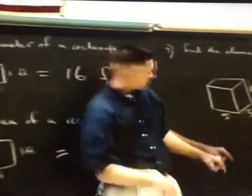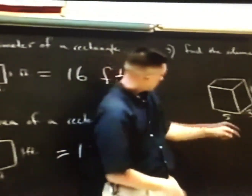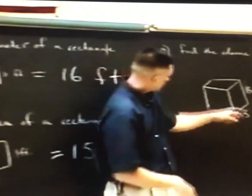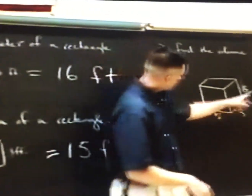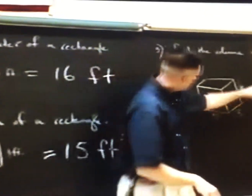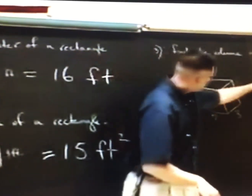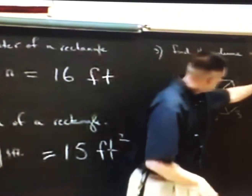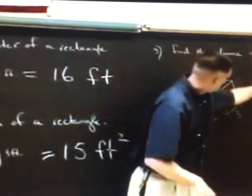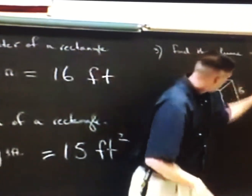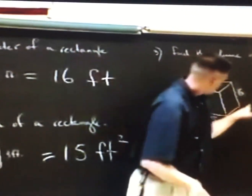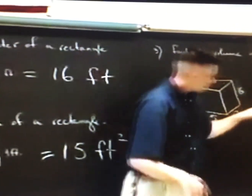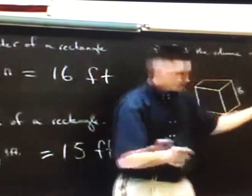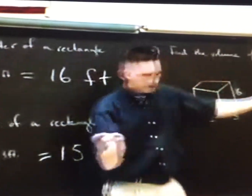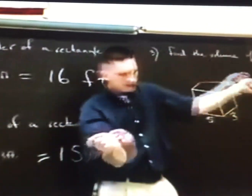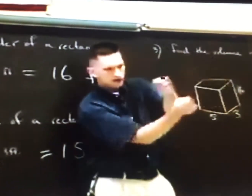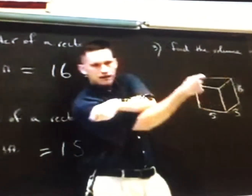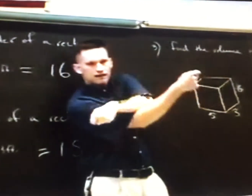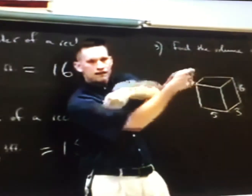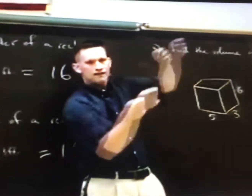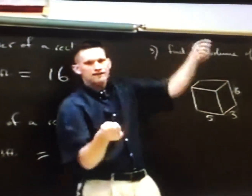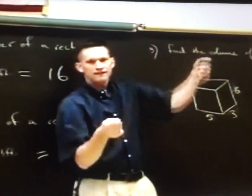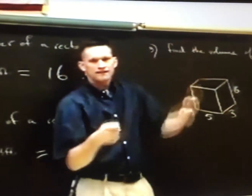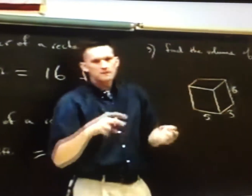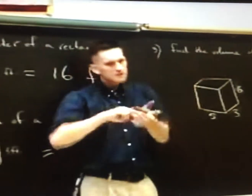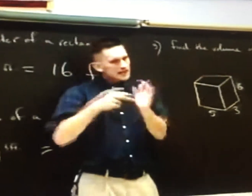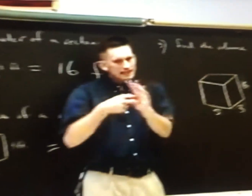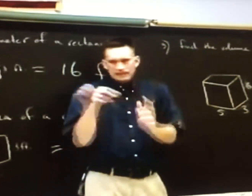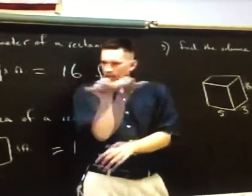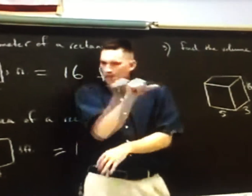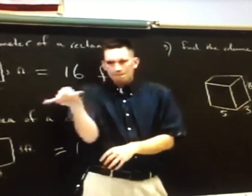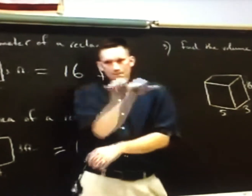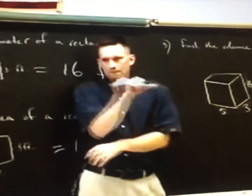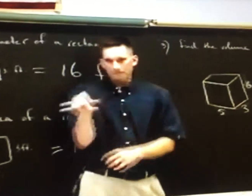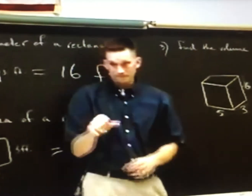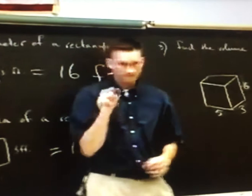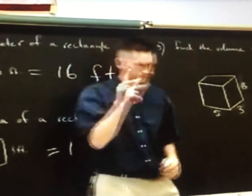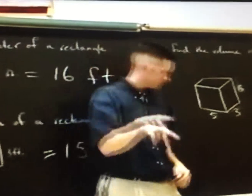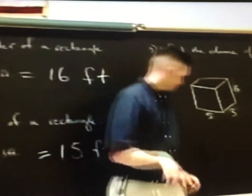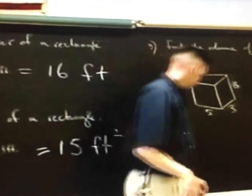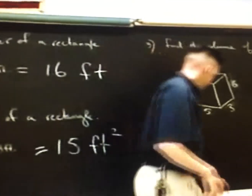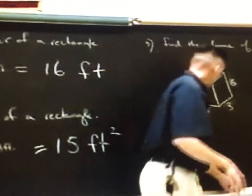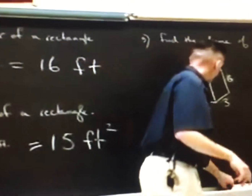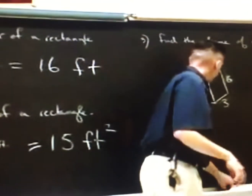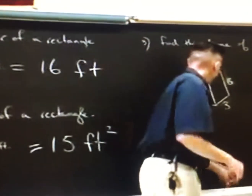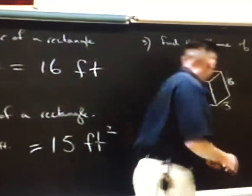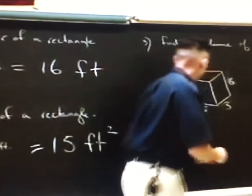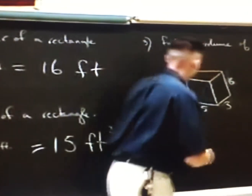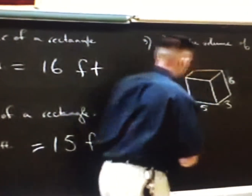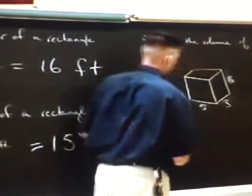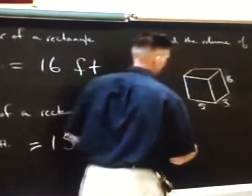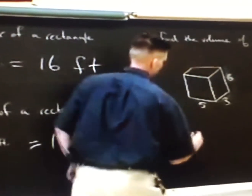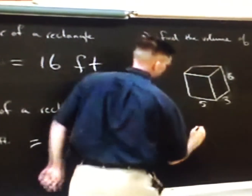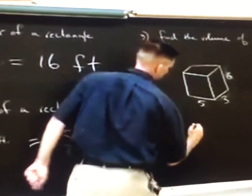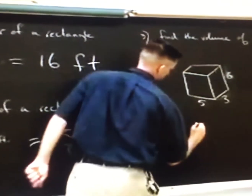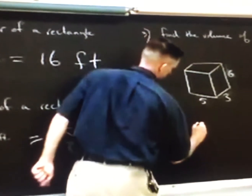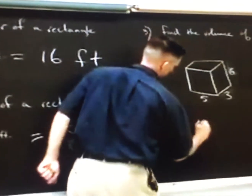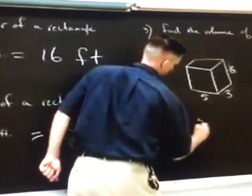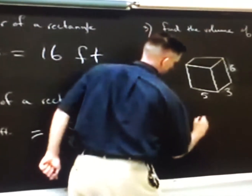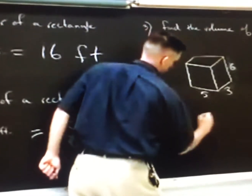You sub something out, just like when a player is injured. You swap them out